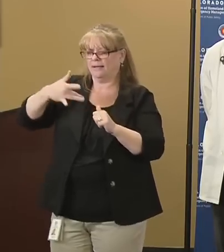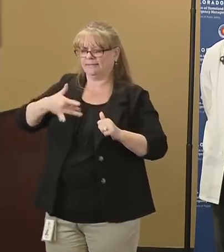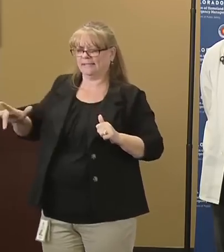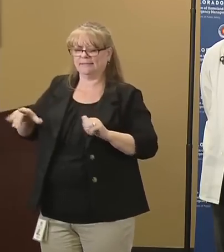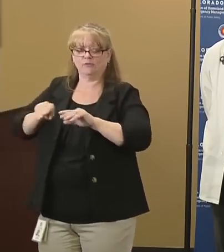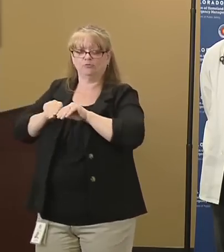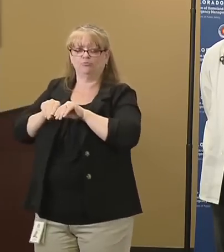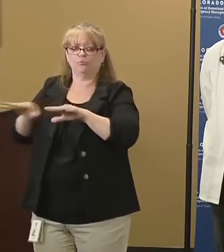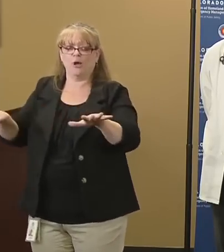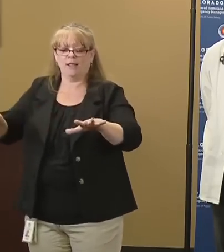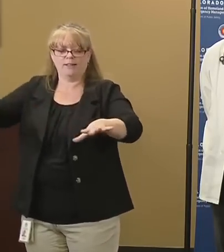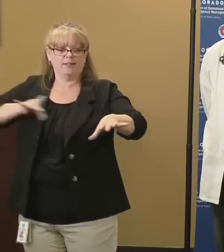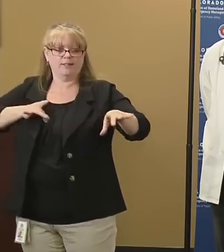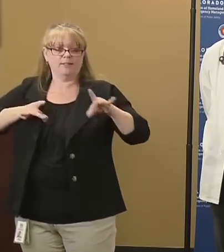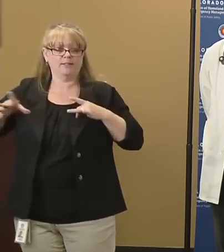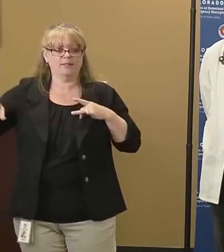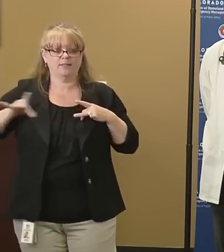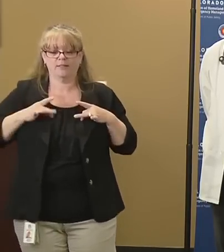that there is greater